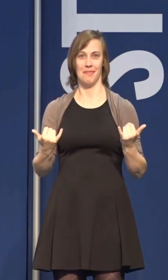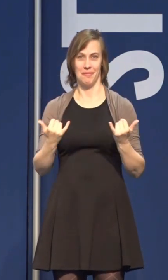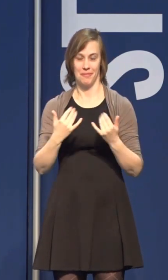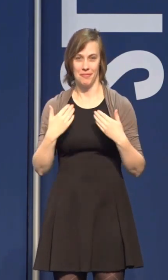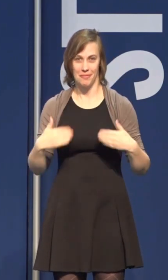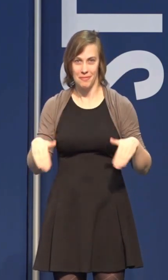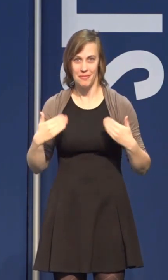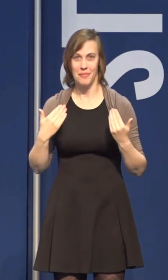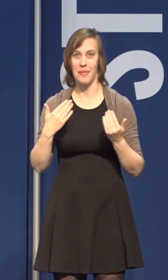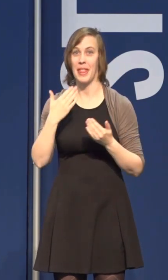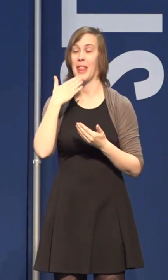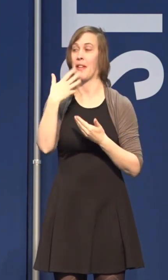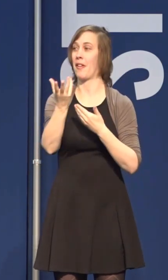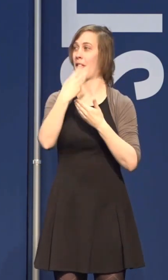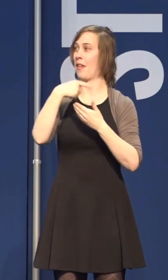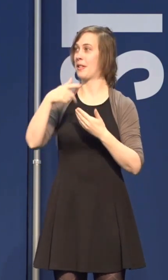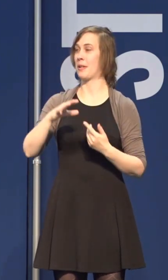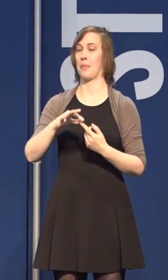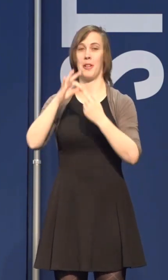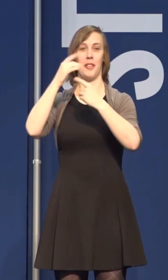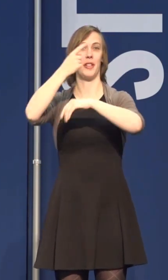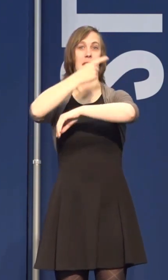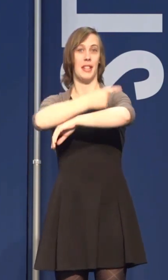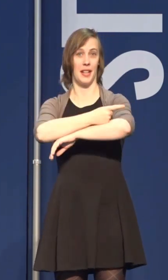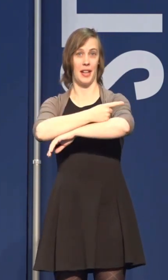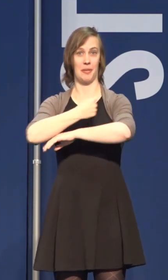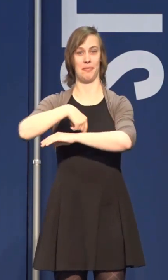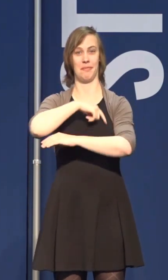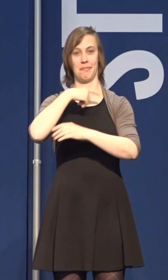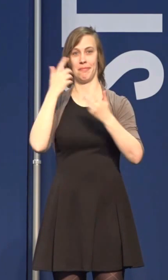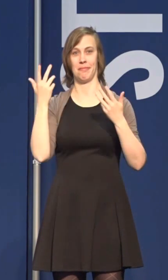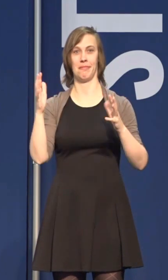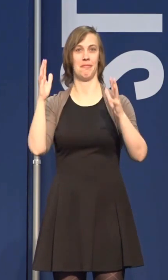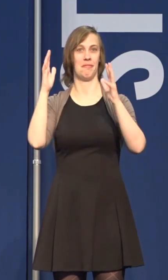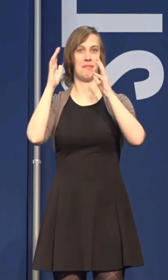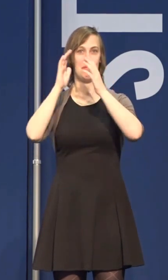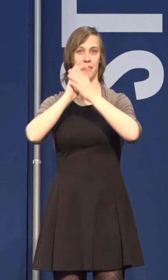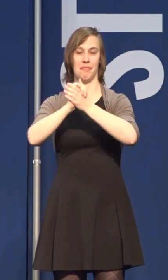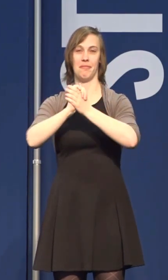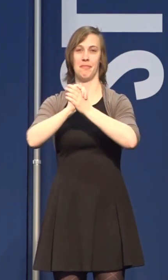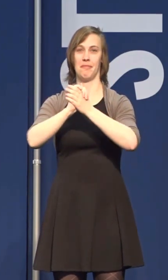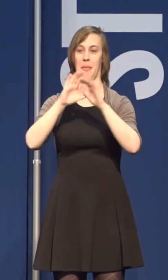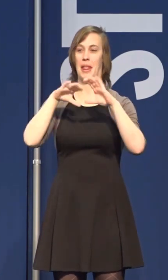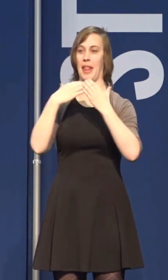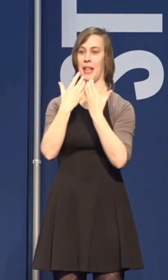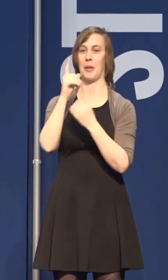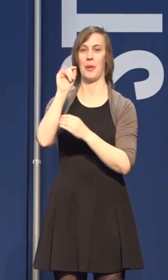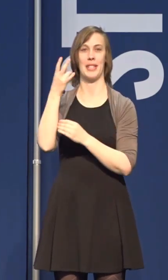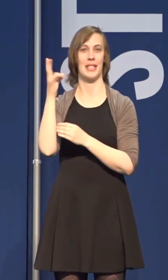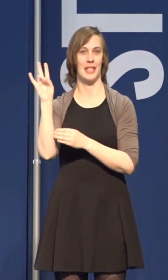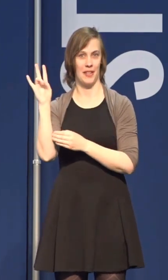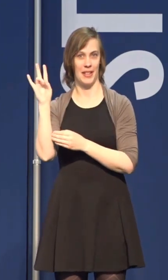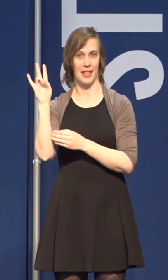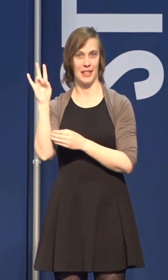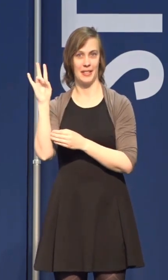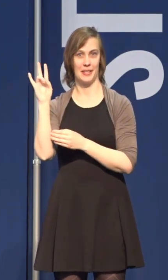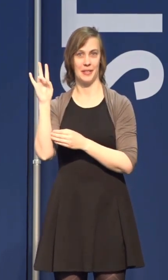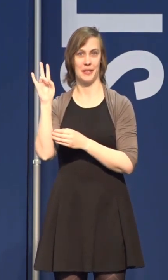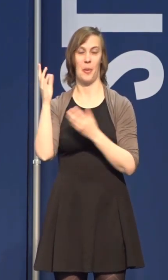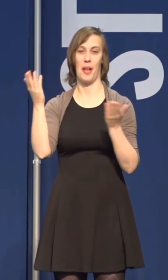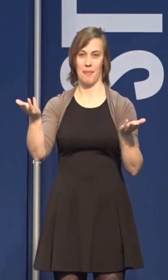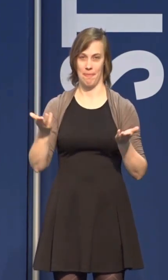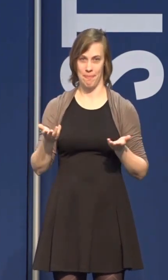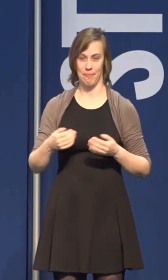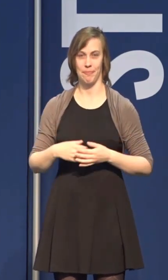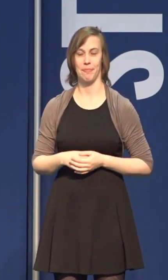of this very special day as we celebrate the class of 2017. Bienvenue. Also,